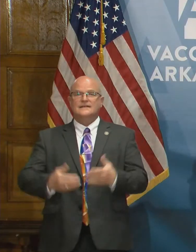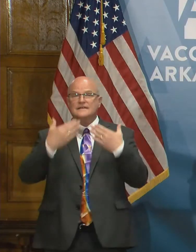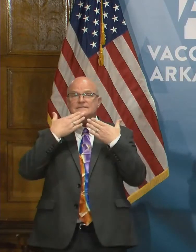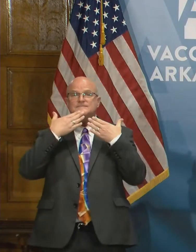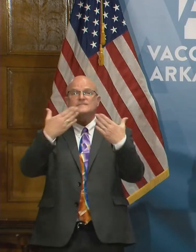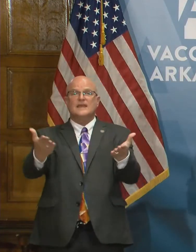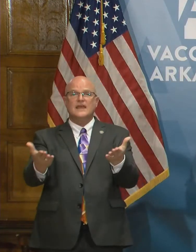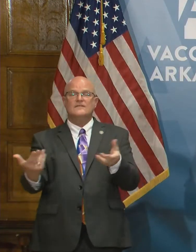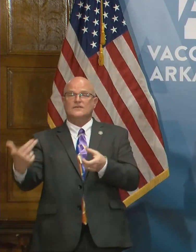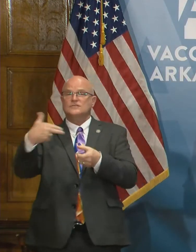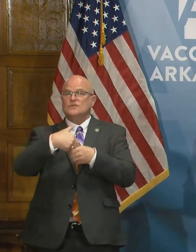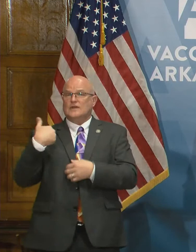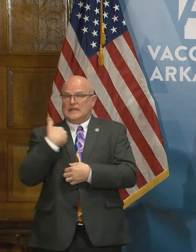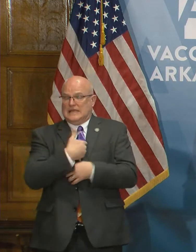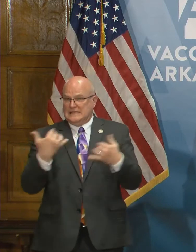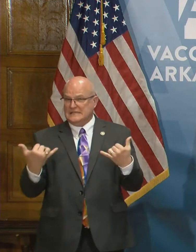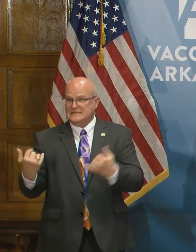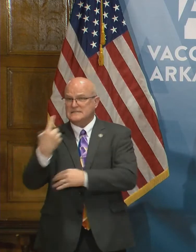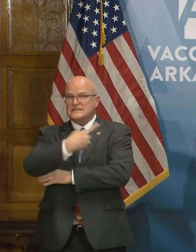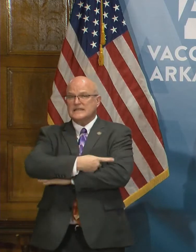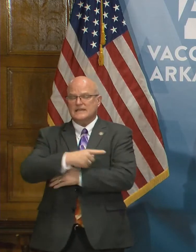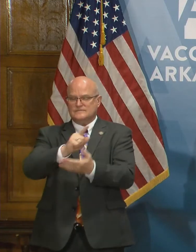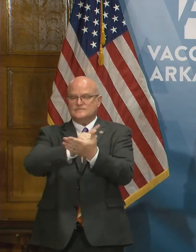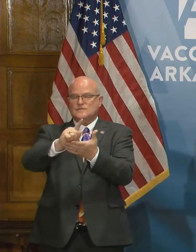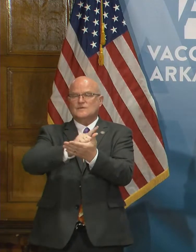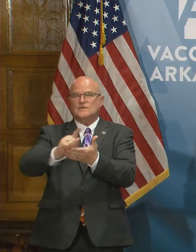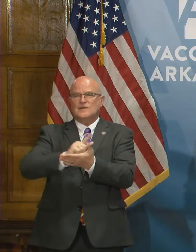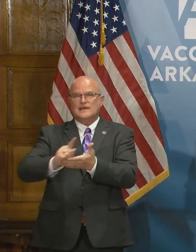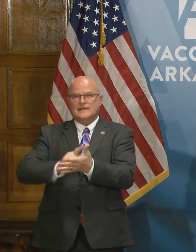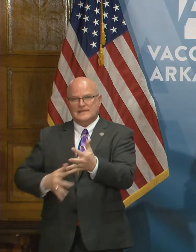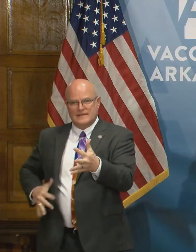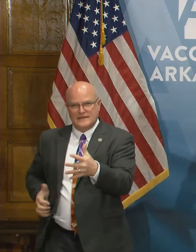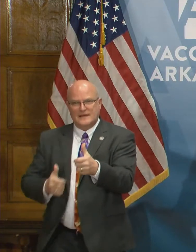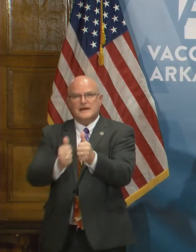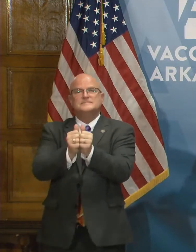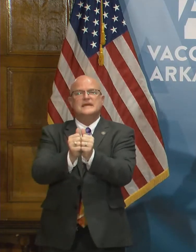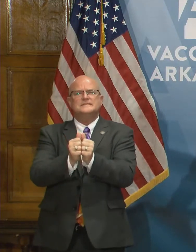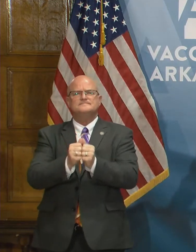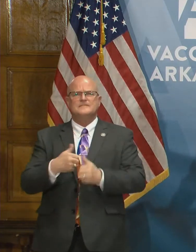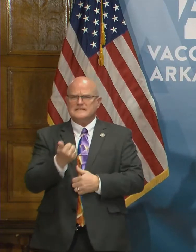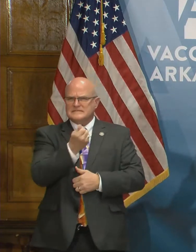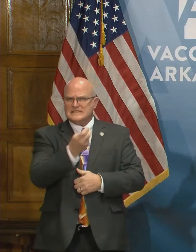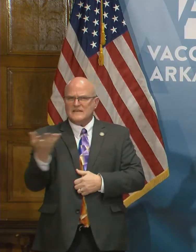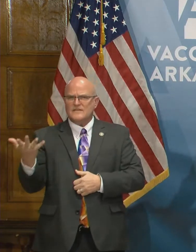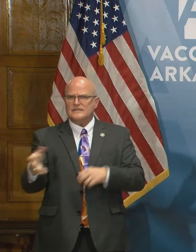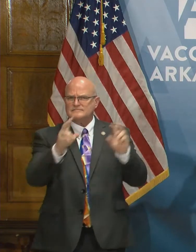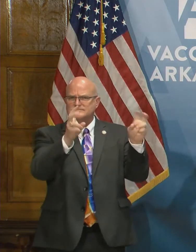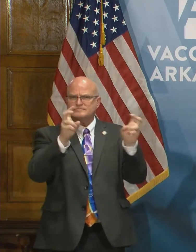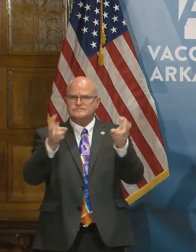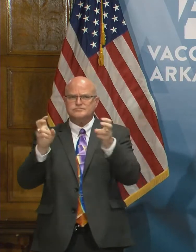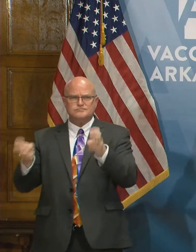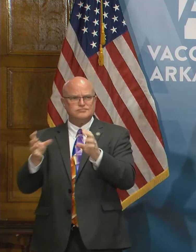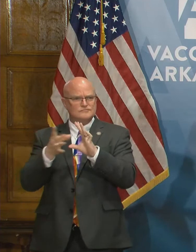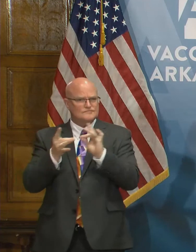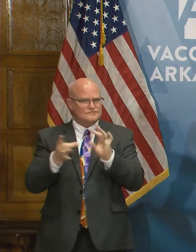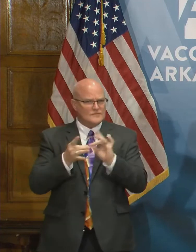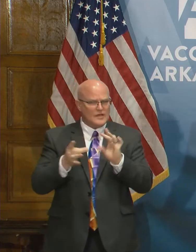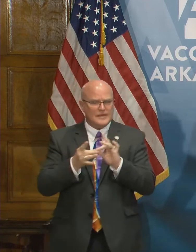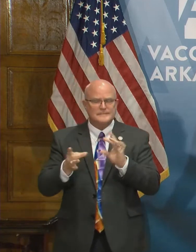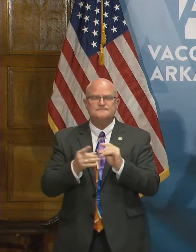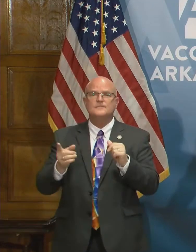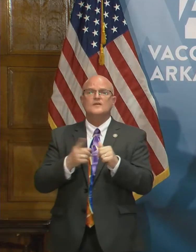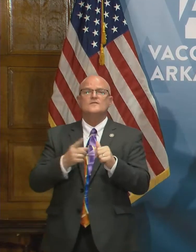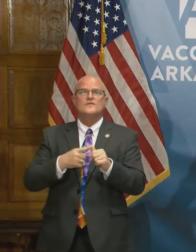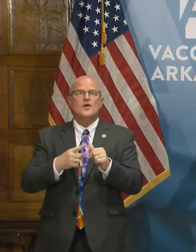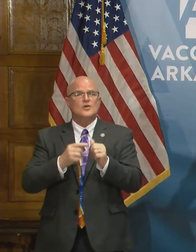Thank you for joining me for today's weekly update. I have a number of items to go through. First, we're going to